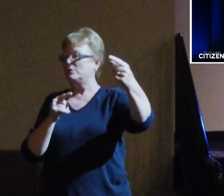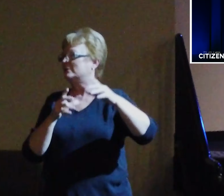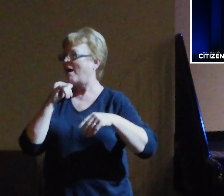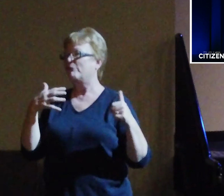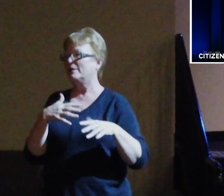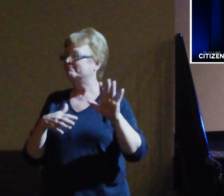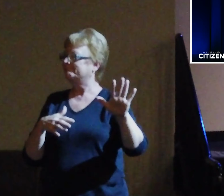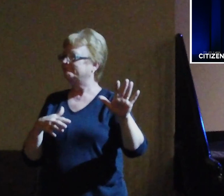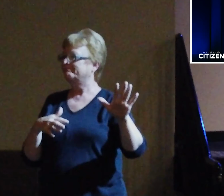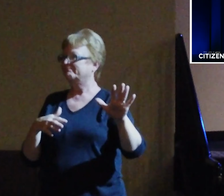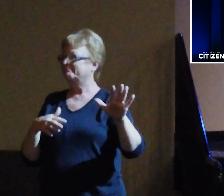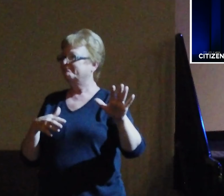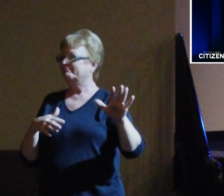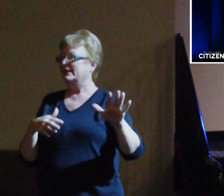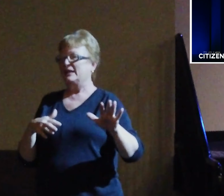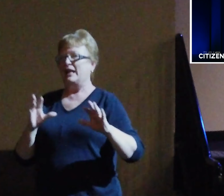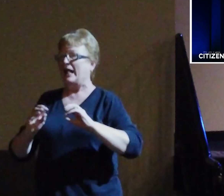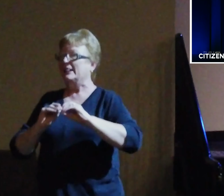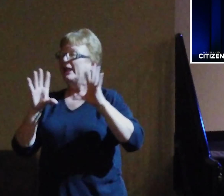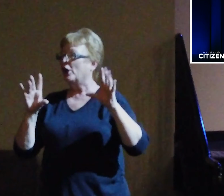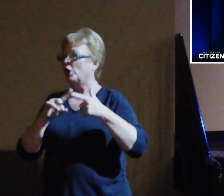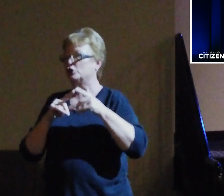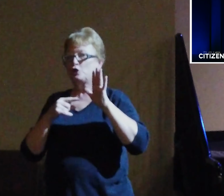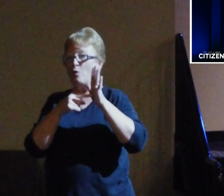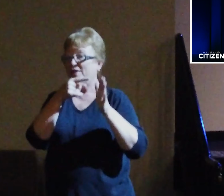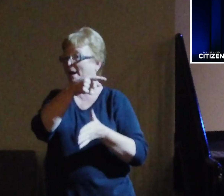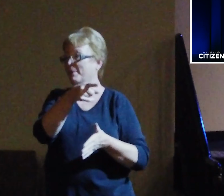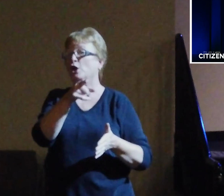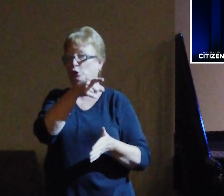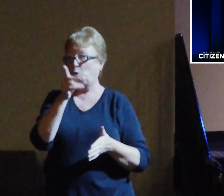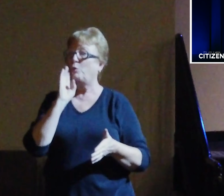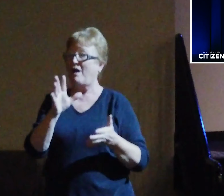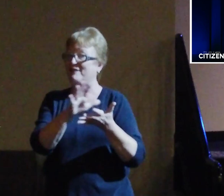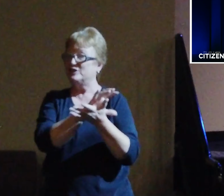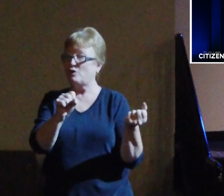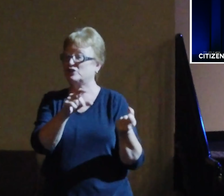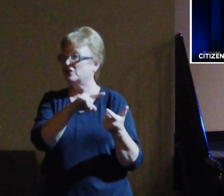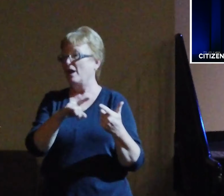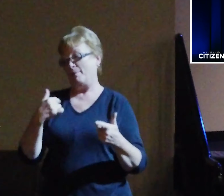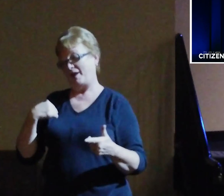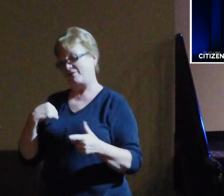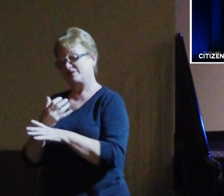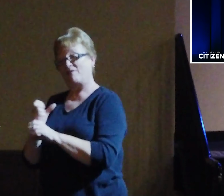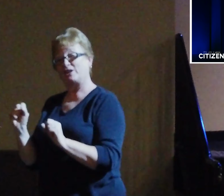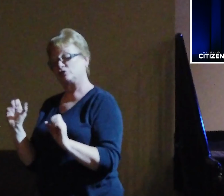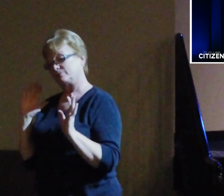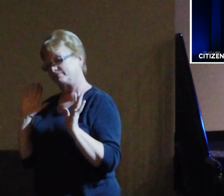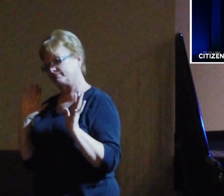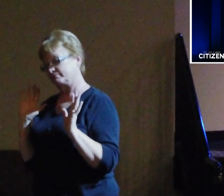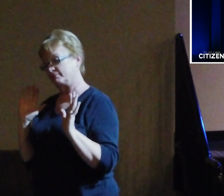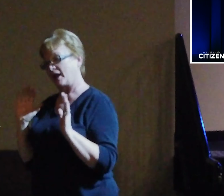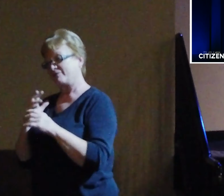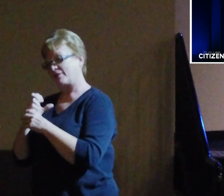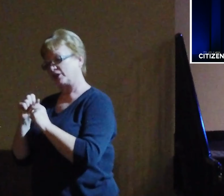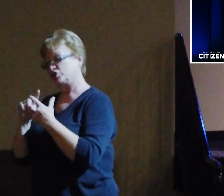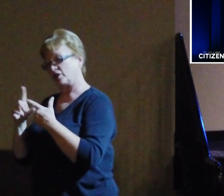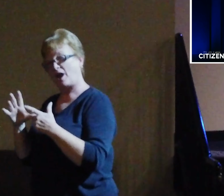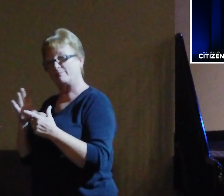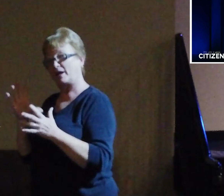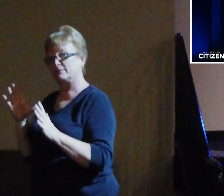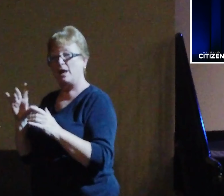This is a clear sign to them of their destruction, but of your salvation and that from God. You